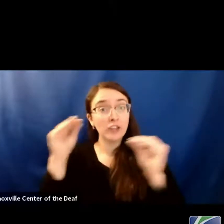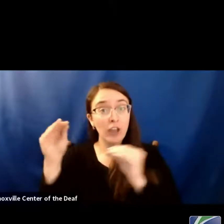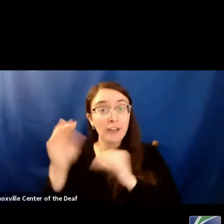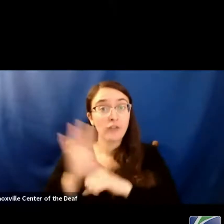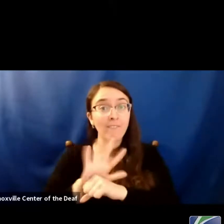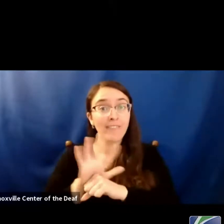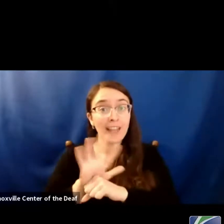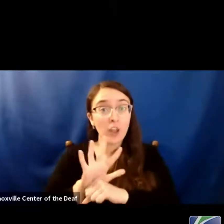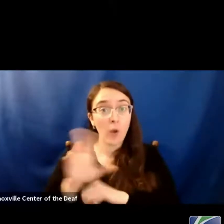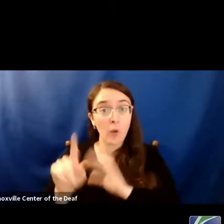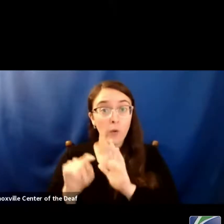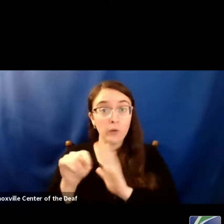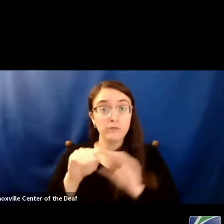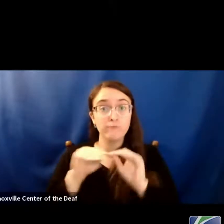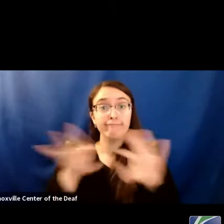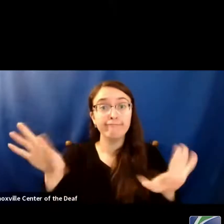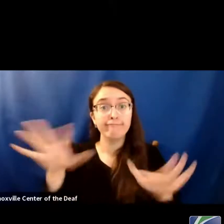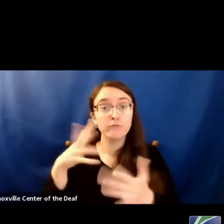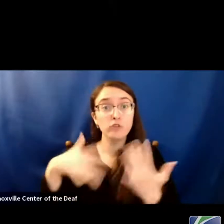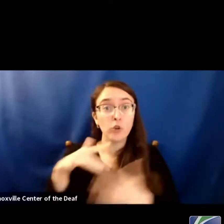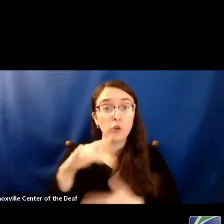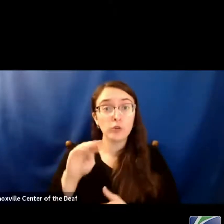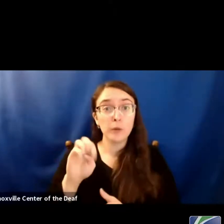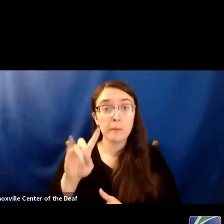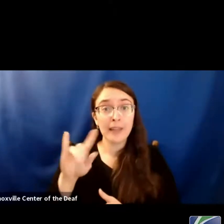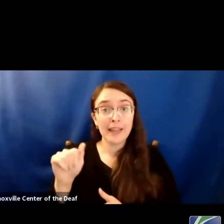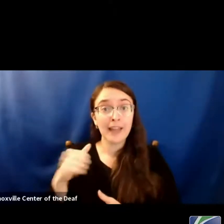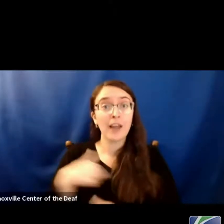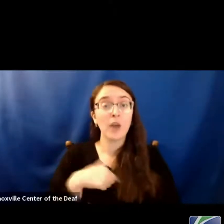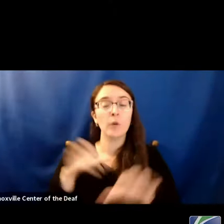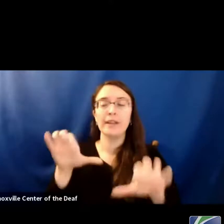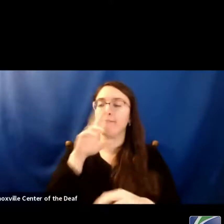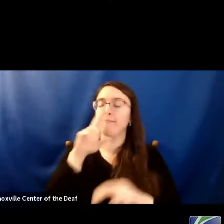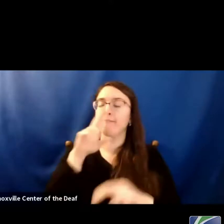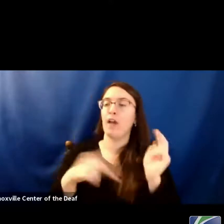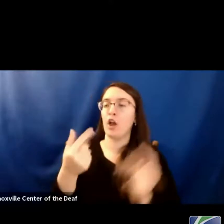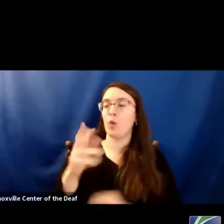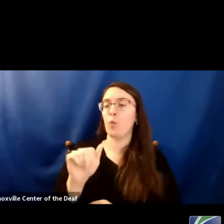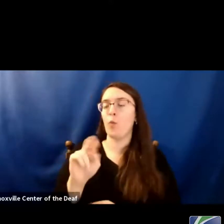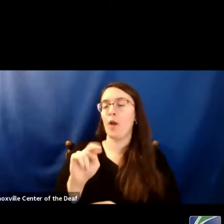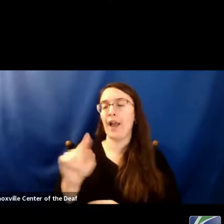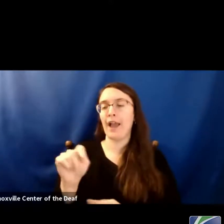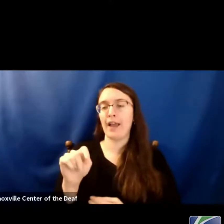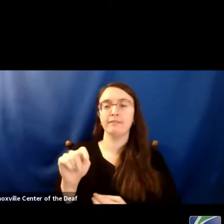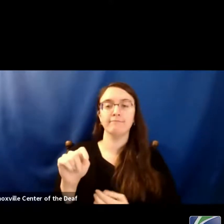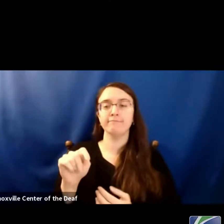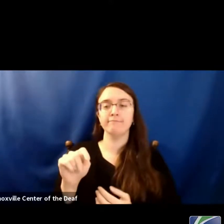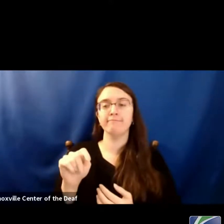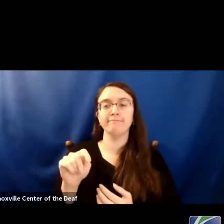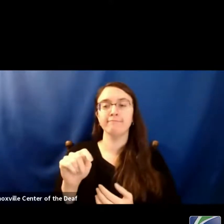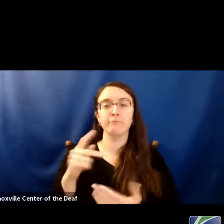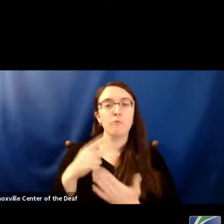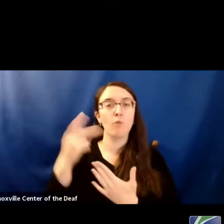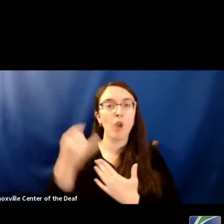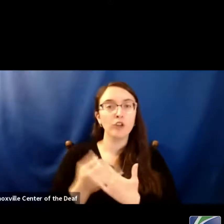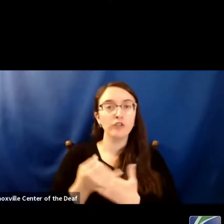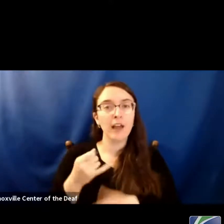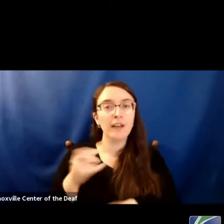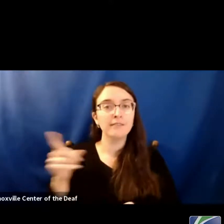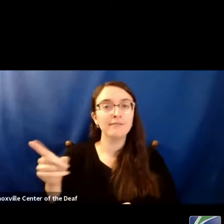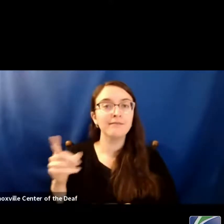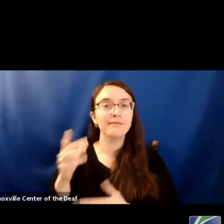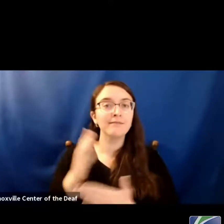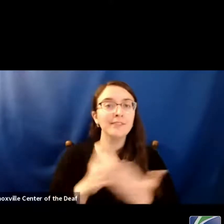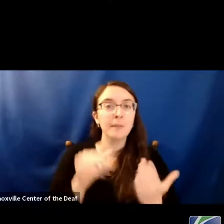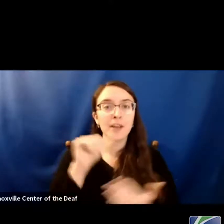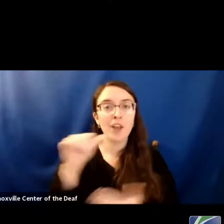social media. We actually did some fun little grant projects with some nonprofits that work with like the Latino